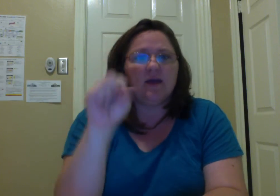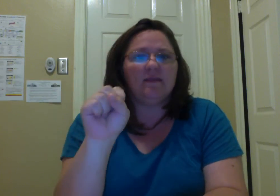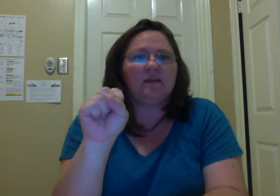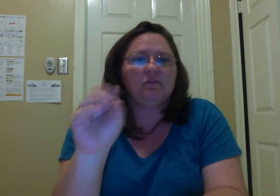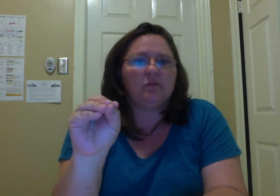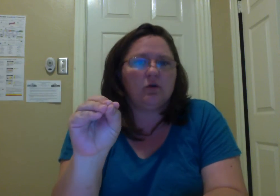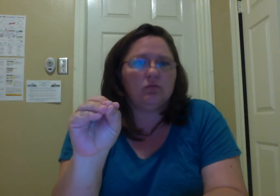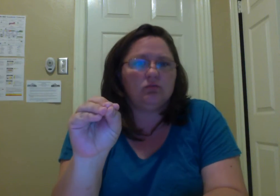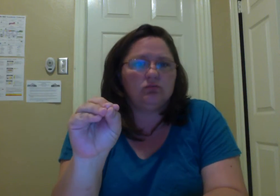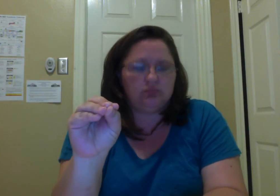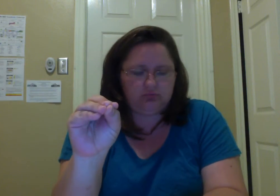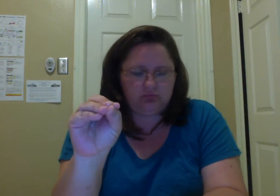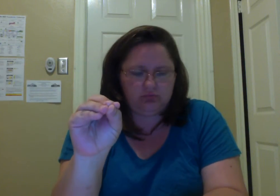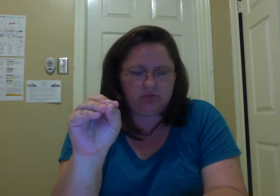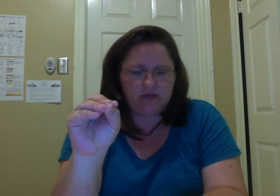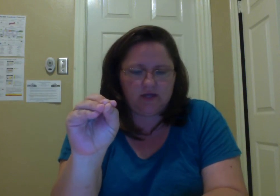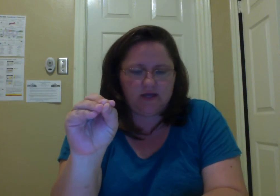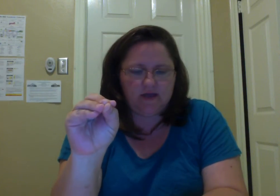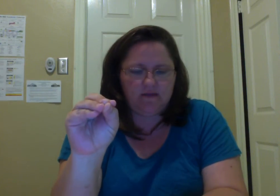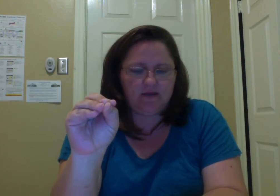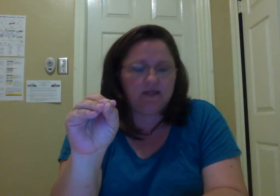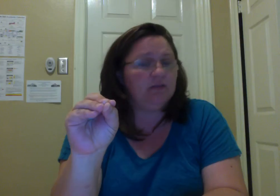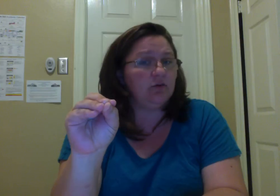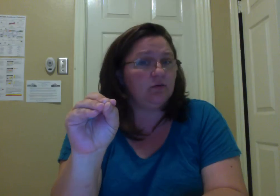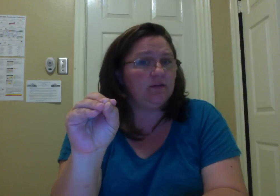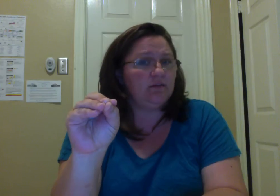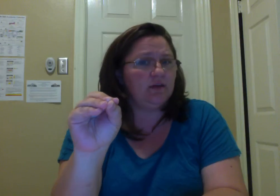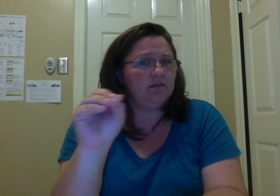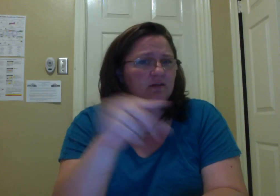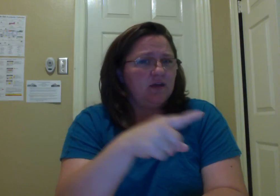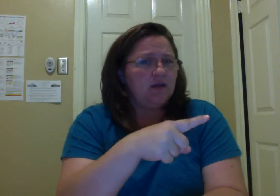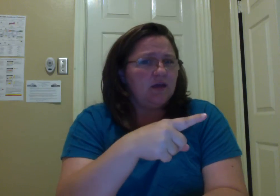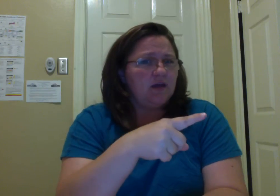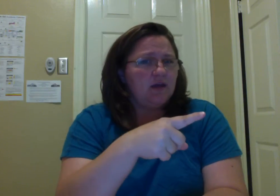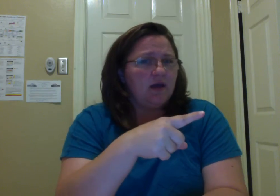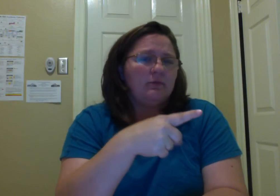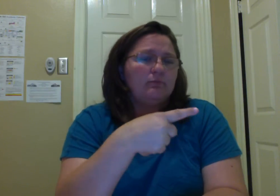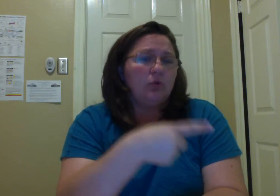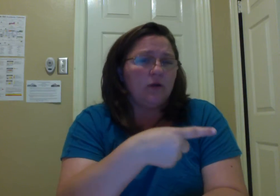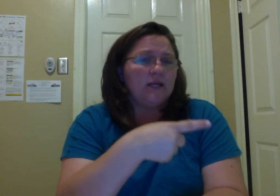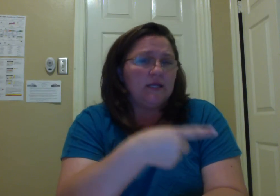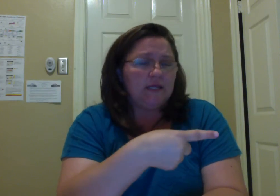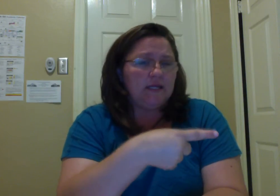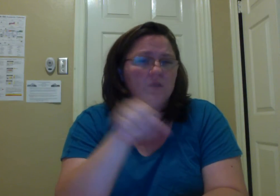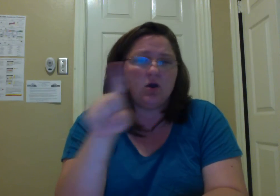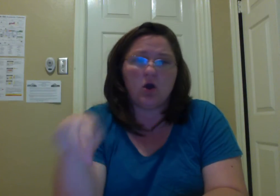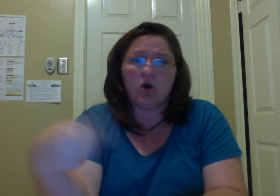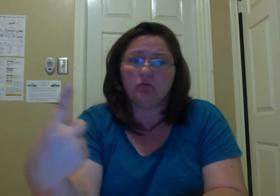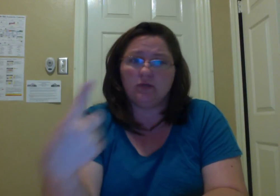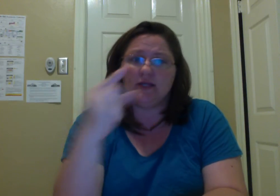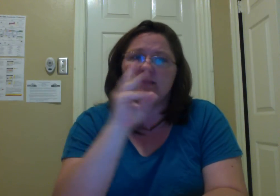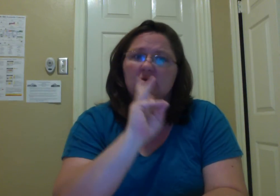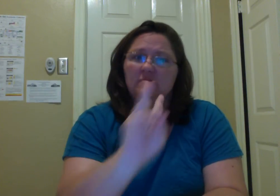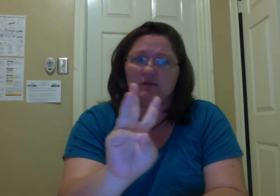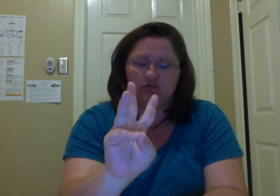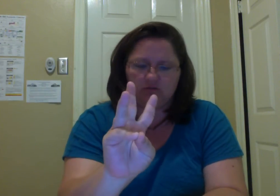then so. And then he's only 6. I would point, he only 6 years